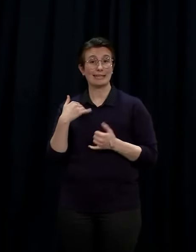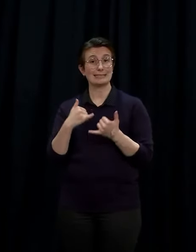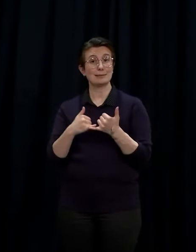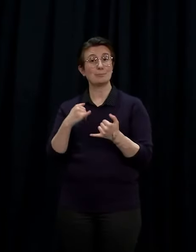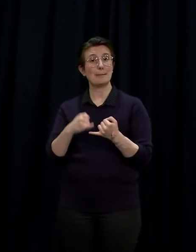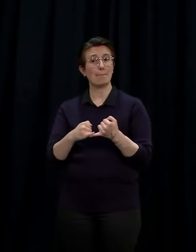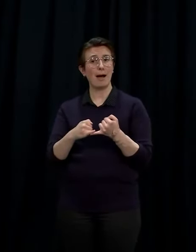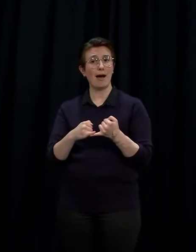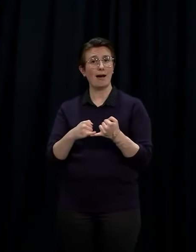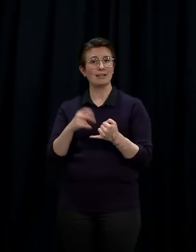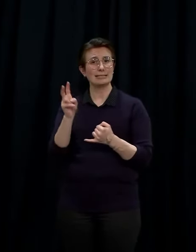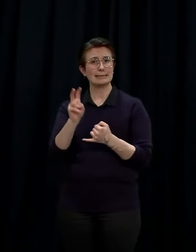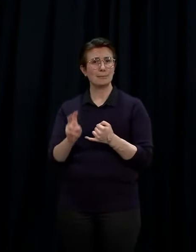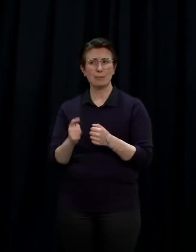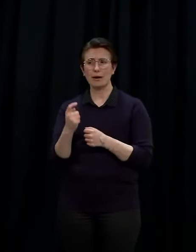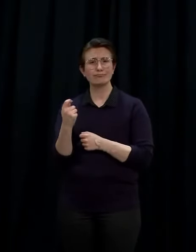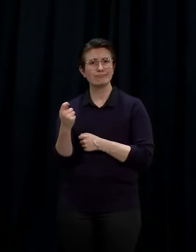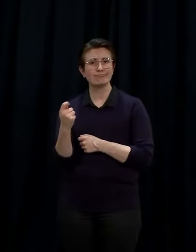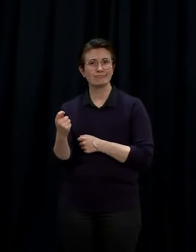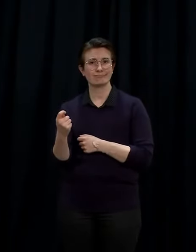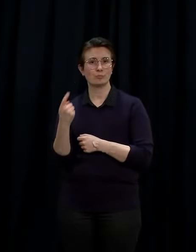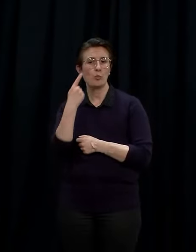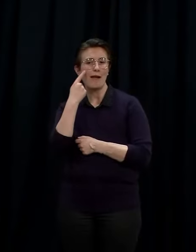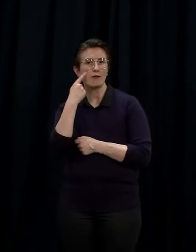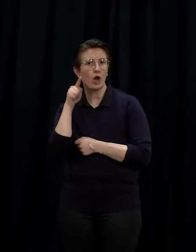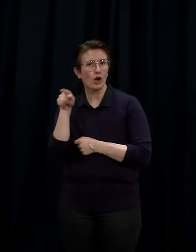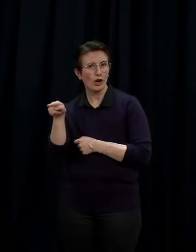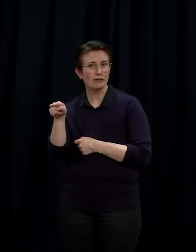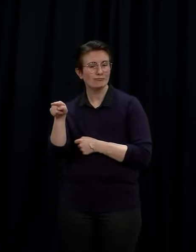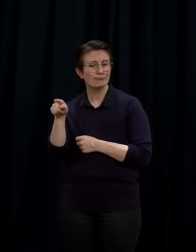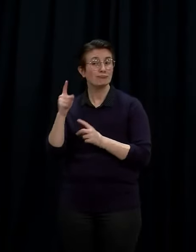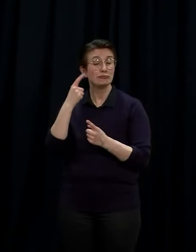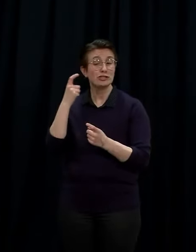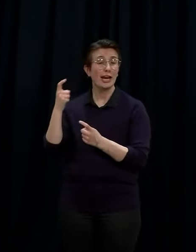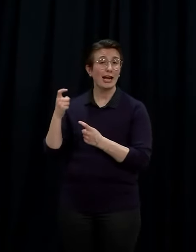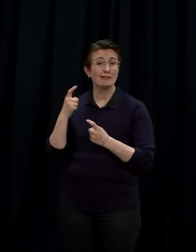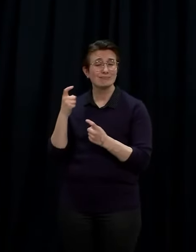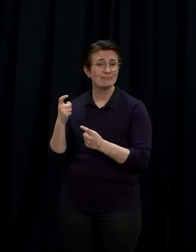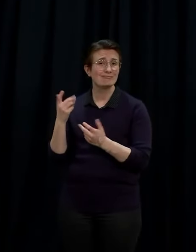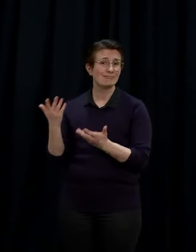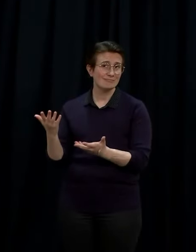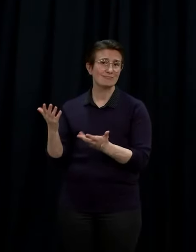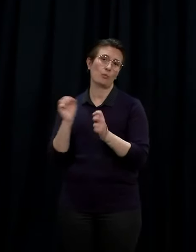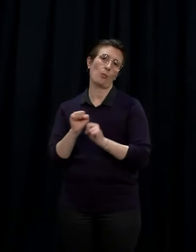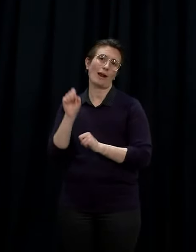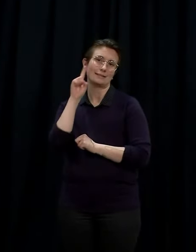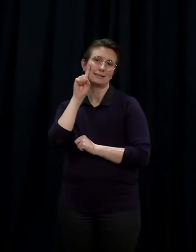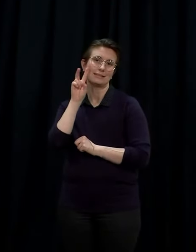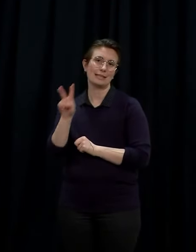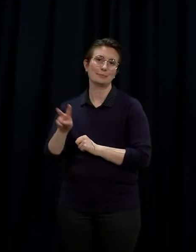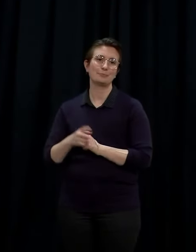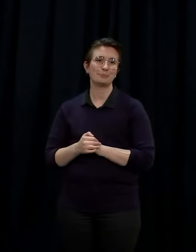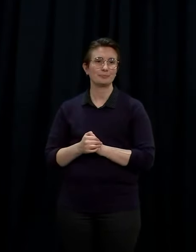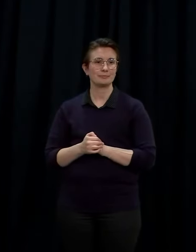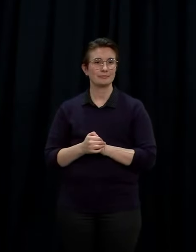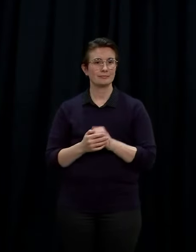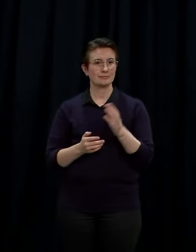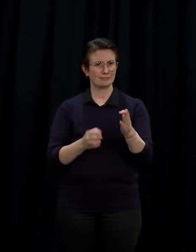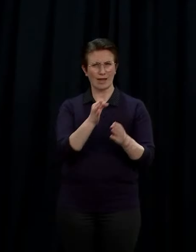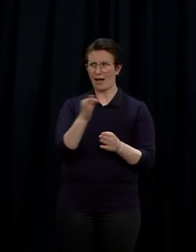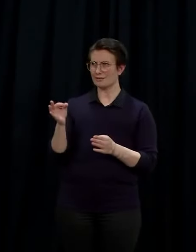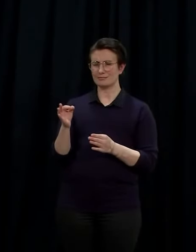give just a bit of a long-term view as to what is going to happen, because I know a lot of people are hanging on those decisions for their long-term plans. End of September or